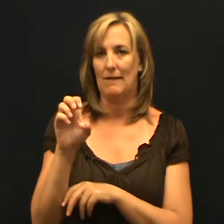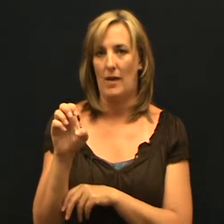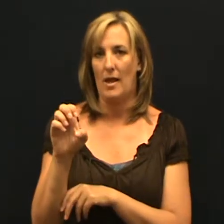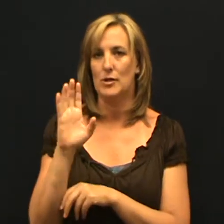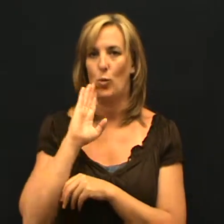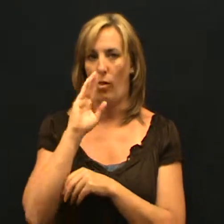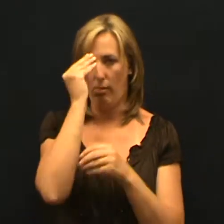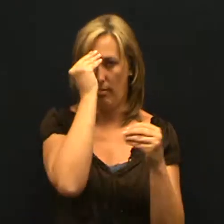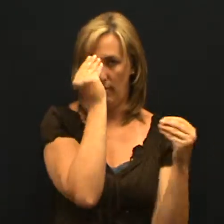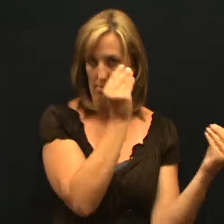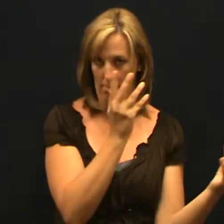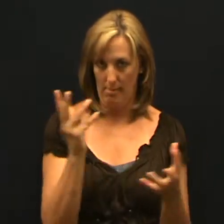signal as well.